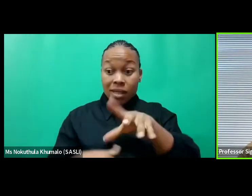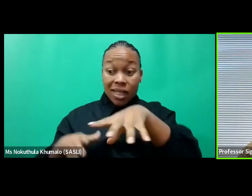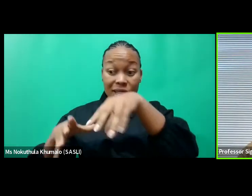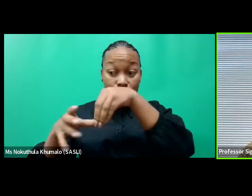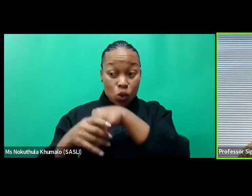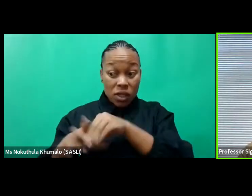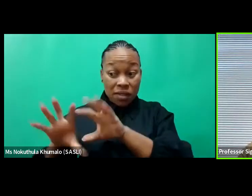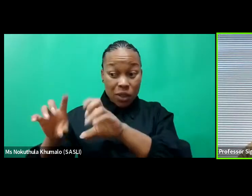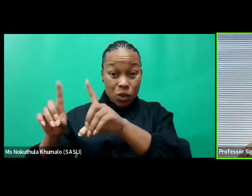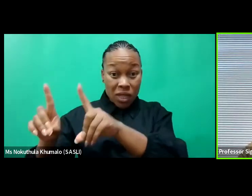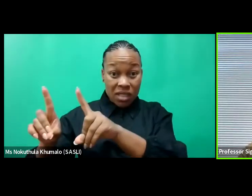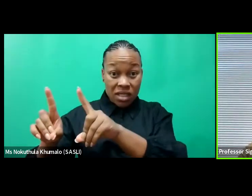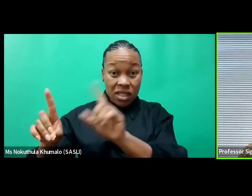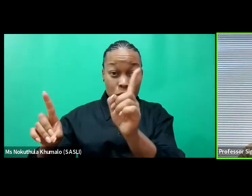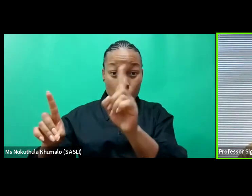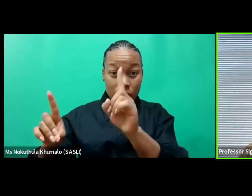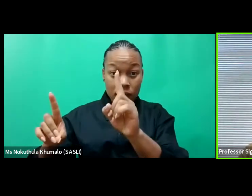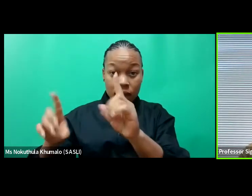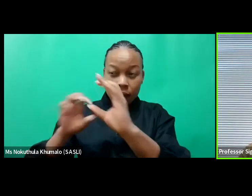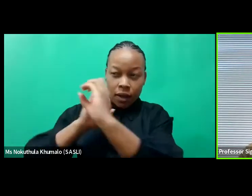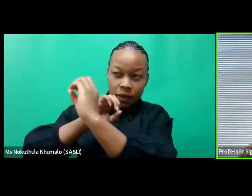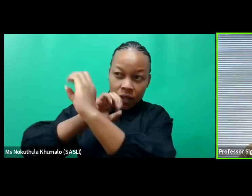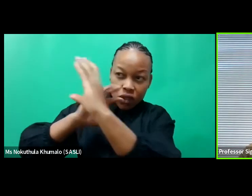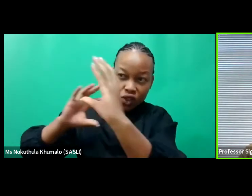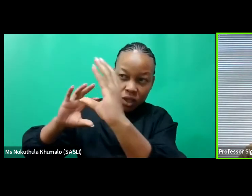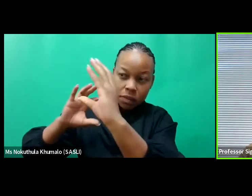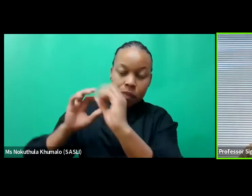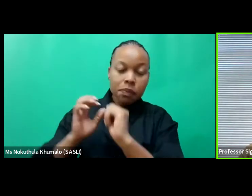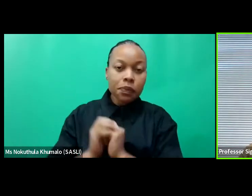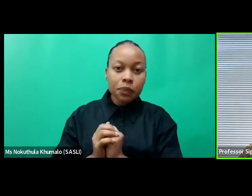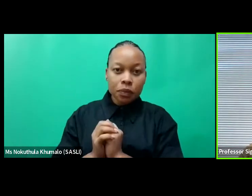And when Dr.